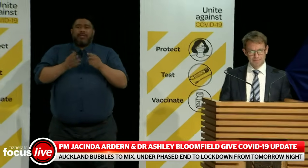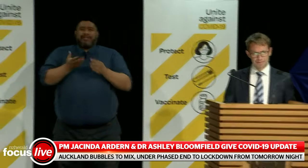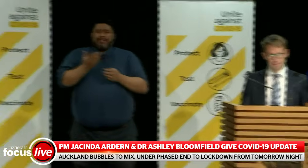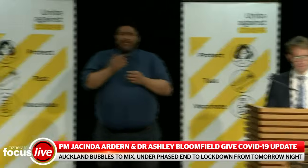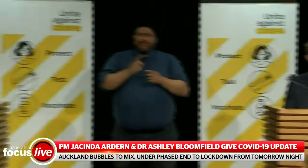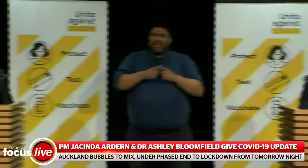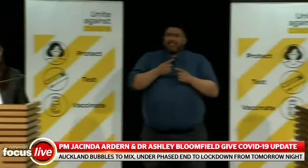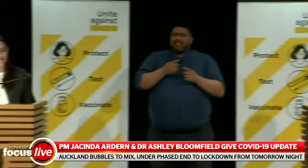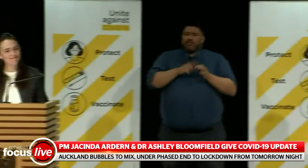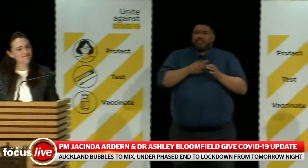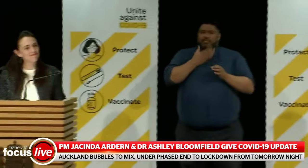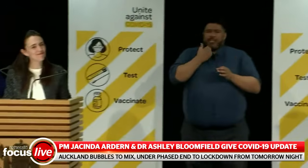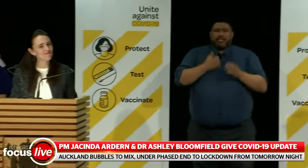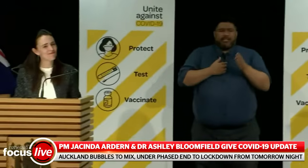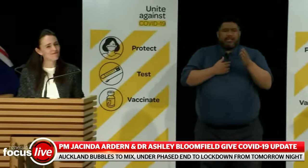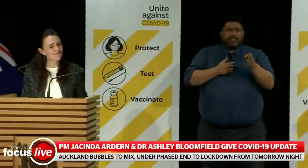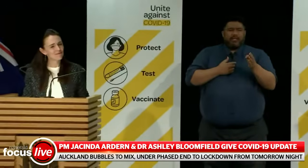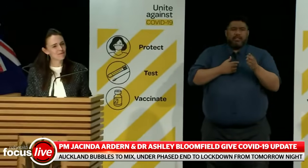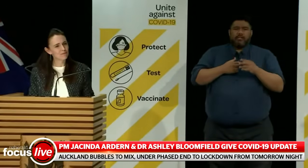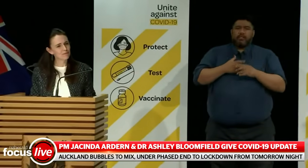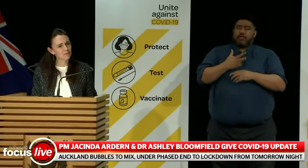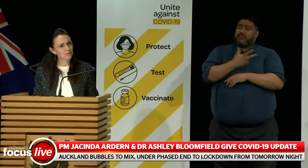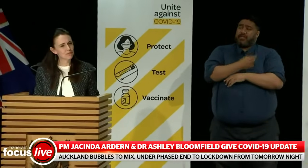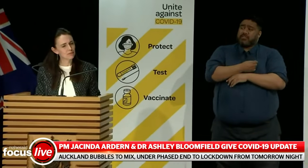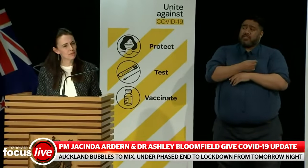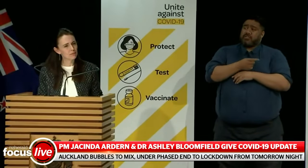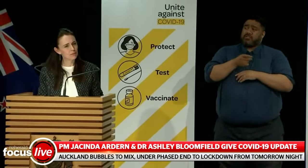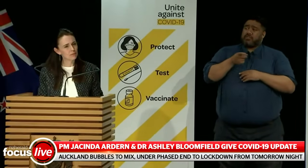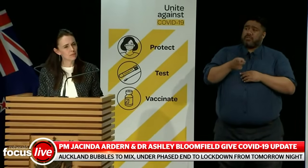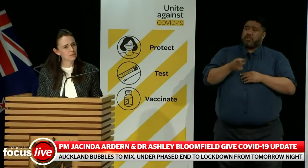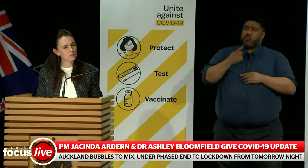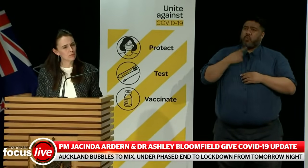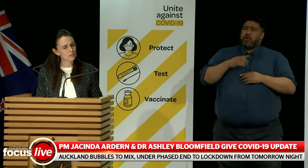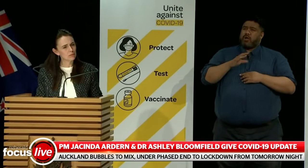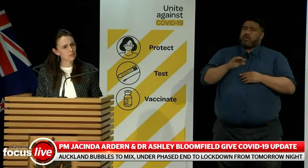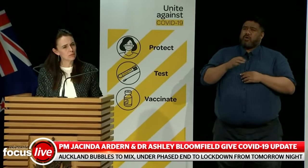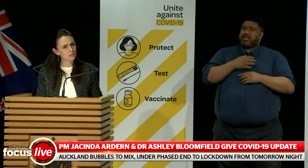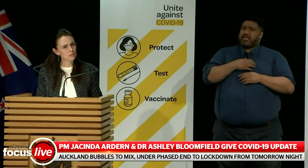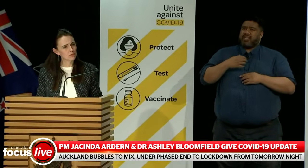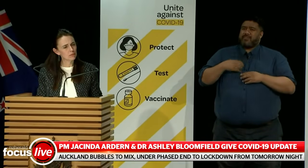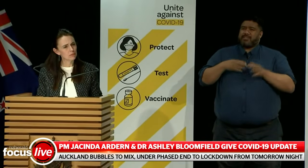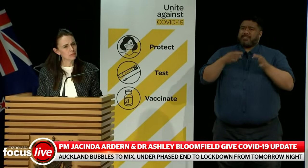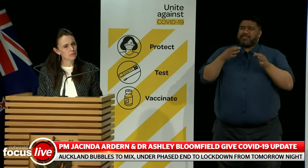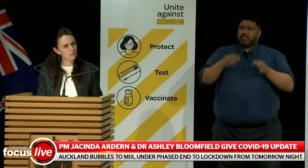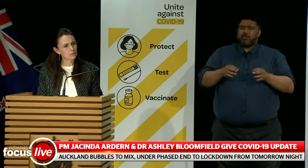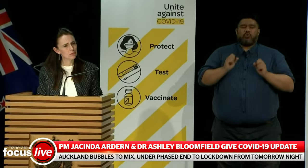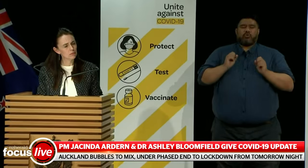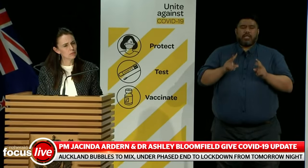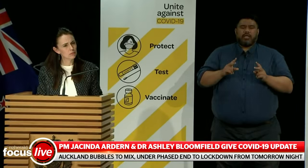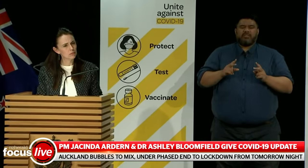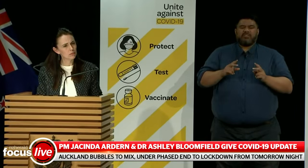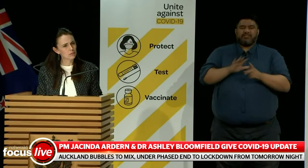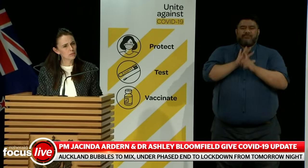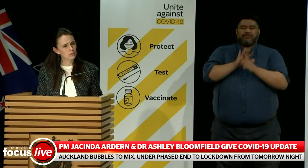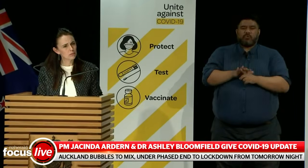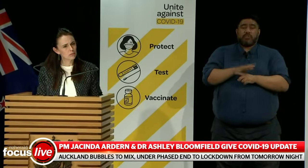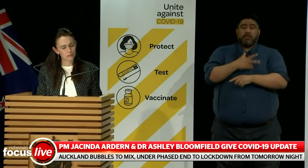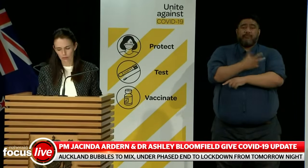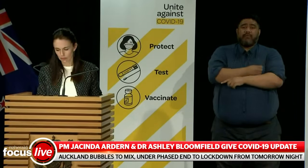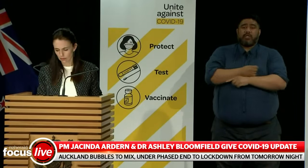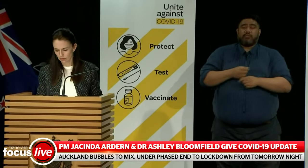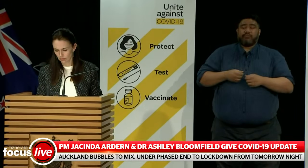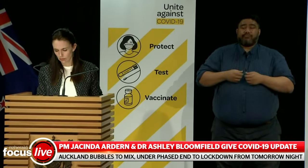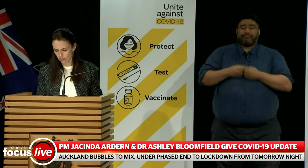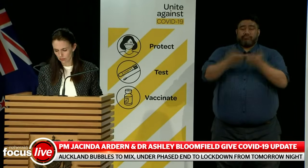on vaccinations, why doesn't the government accelerate its moves on mandating vaccination and use of